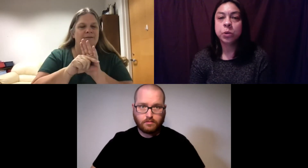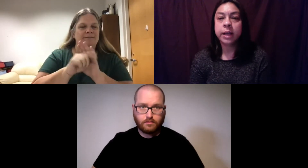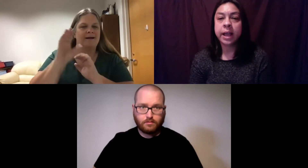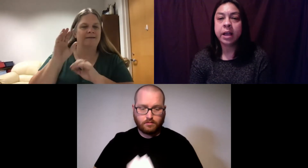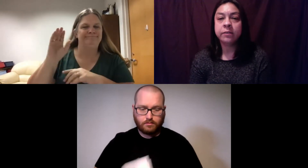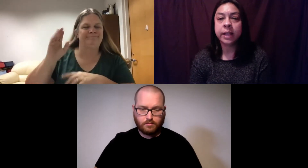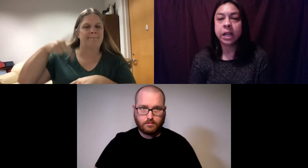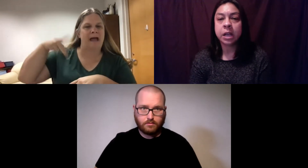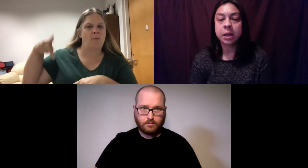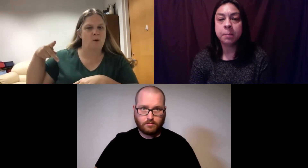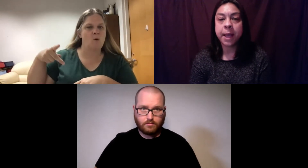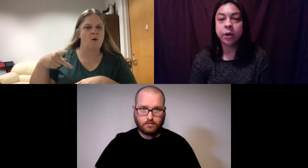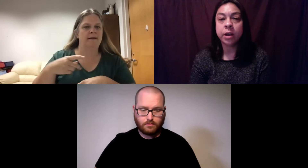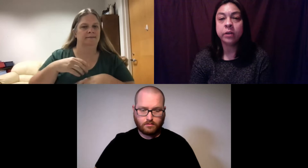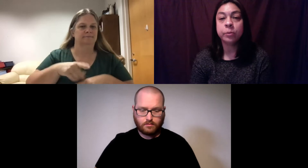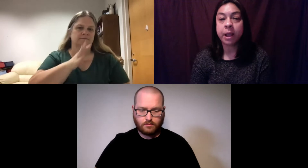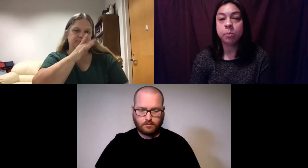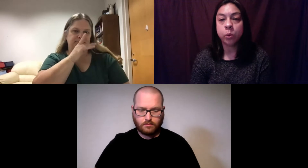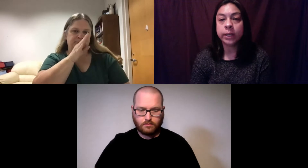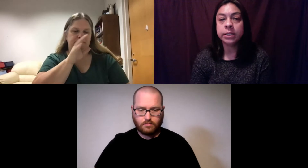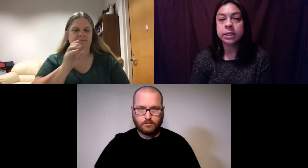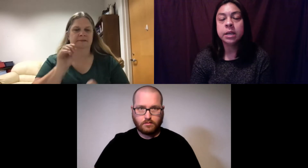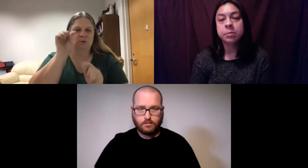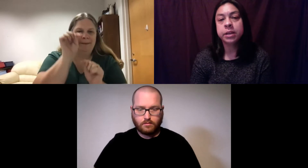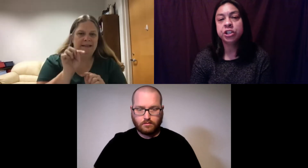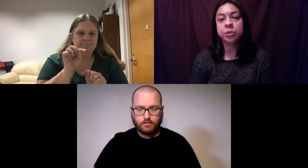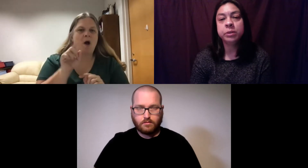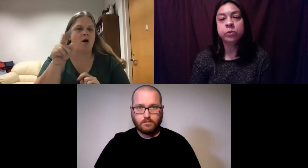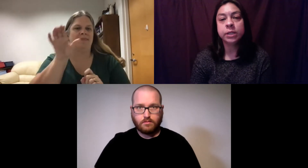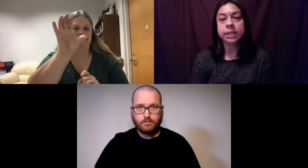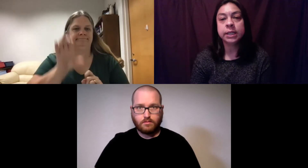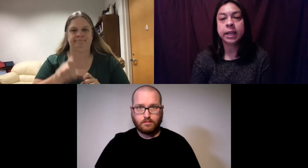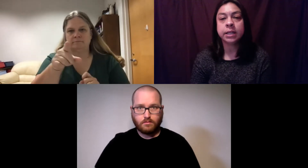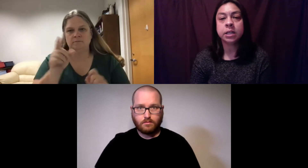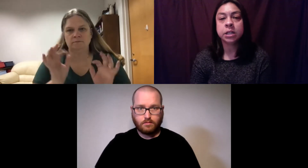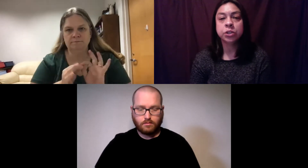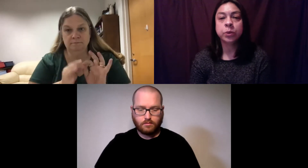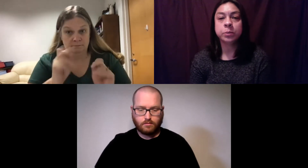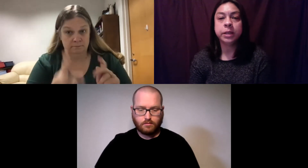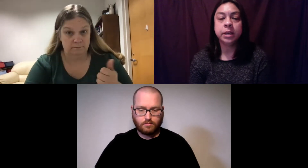She will have like a background of her PowerPoint, but she will be voicing,